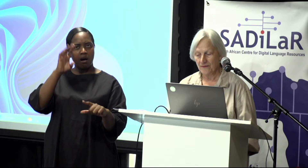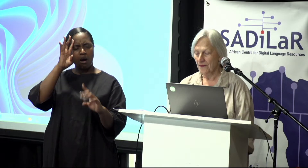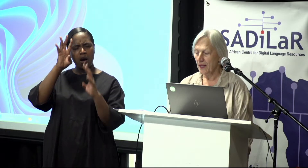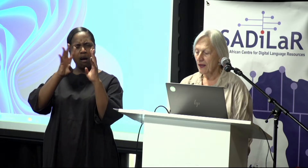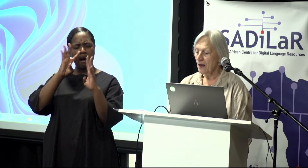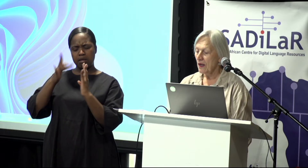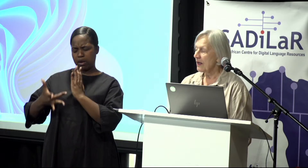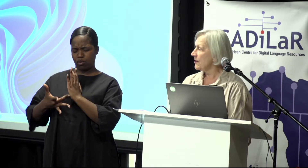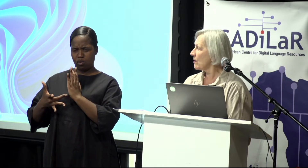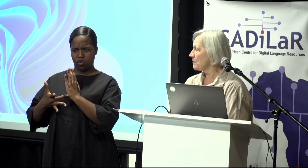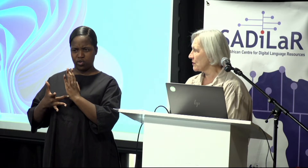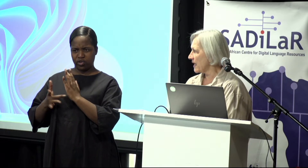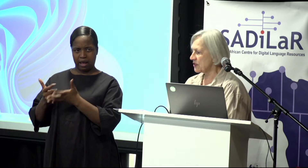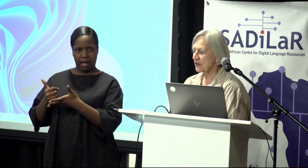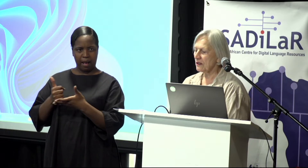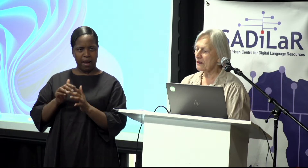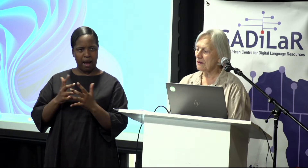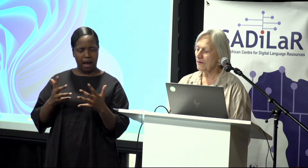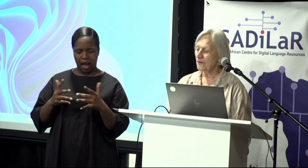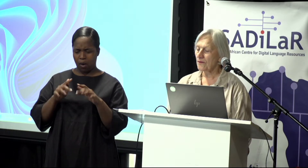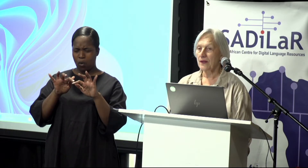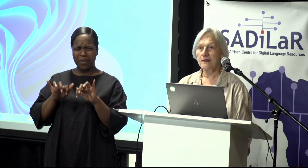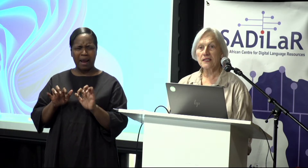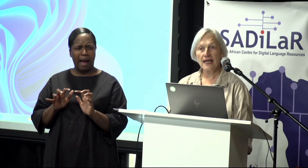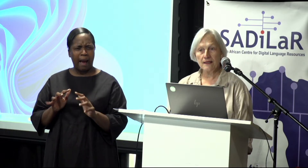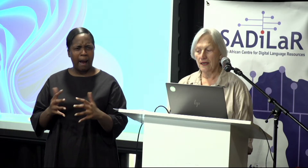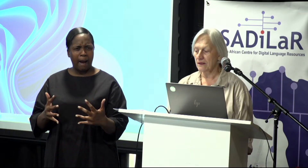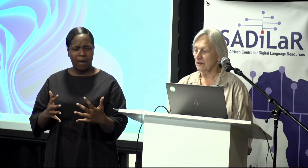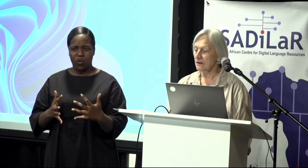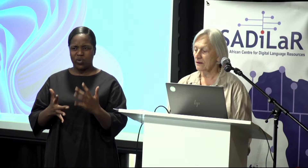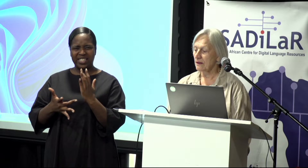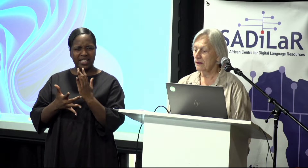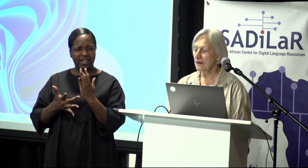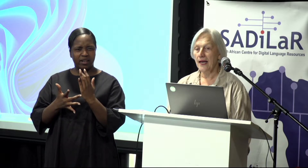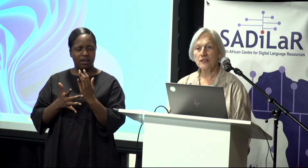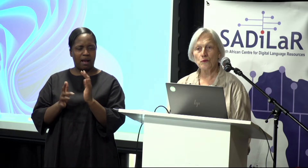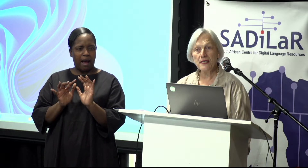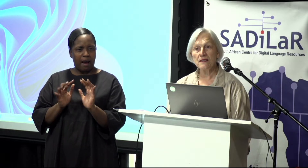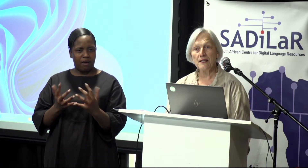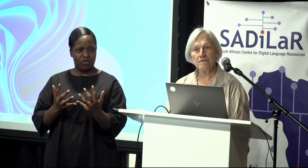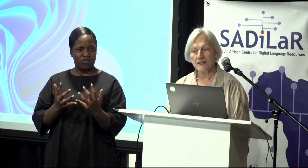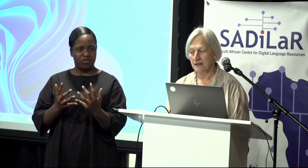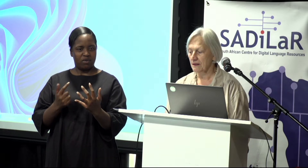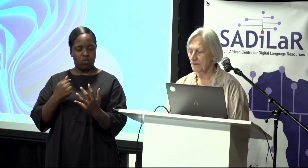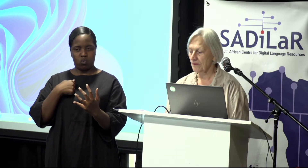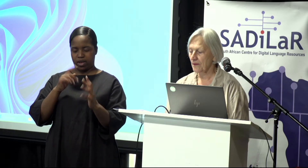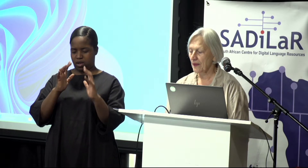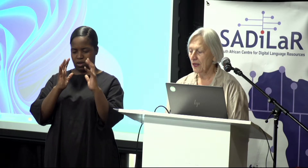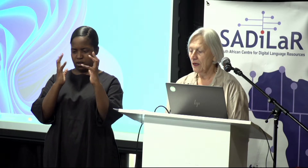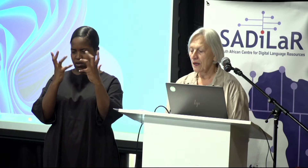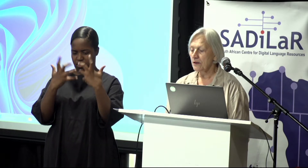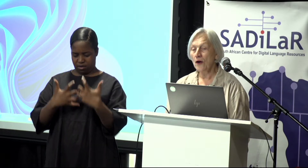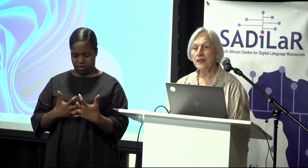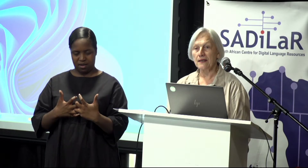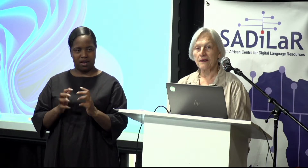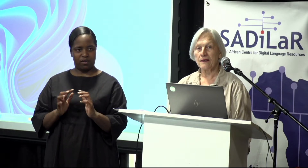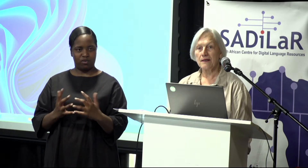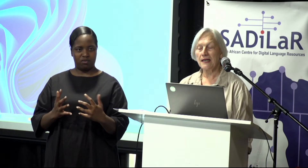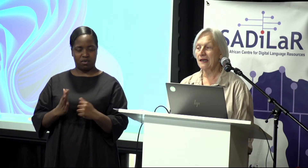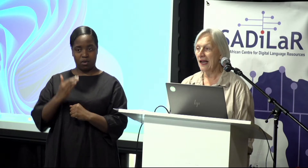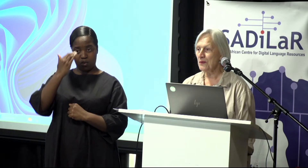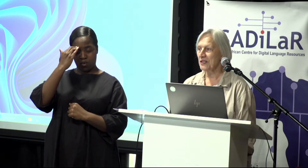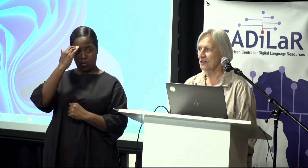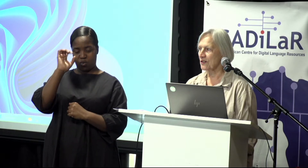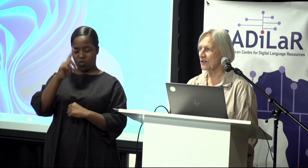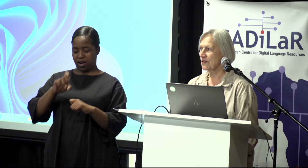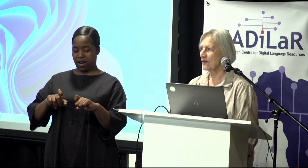artificial, the computational, the technical, as we see fit, knowing